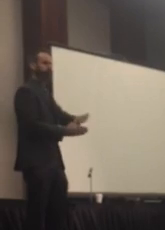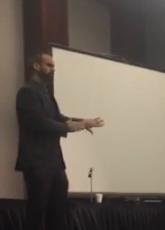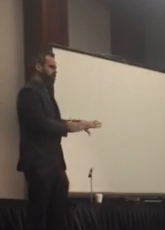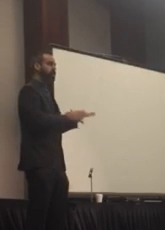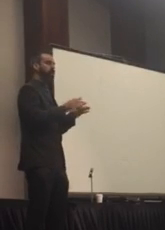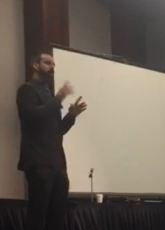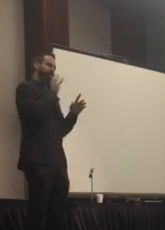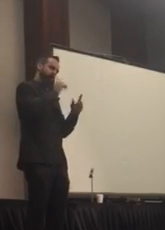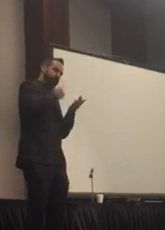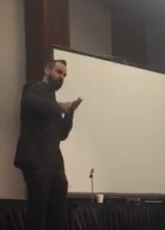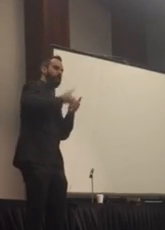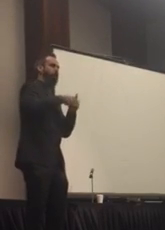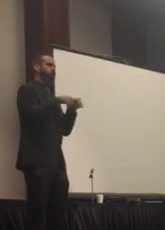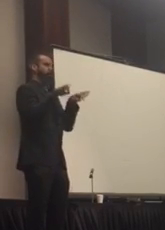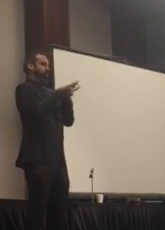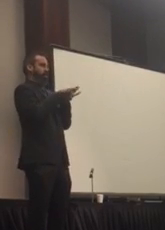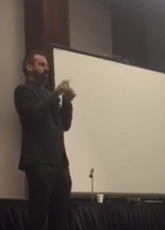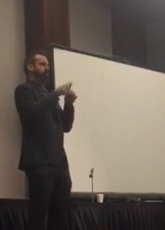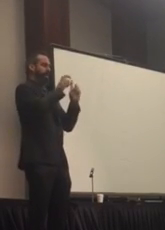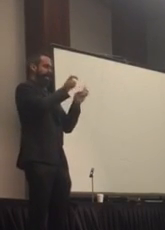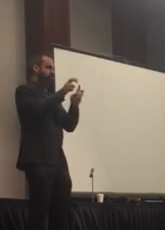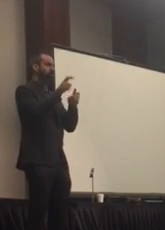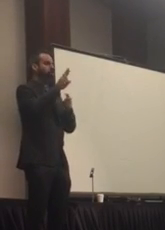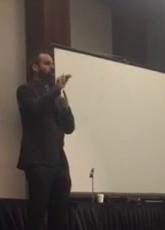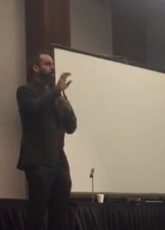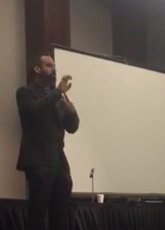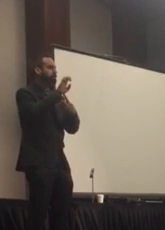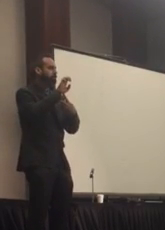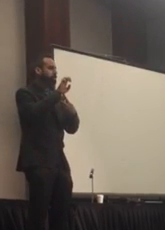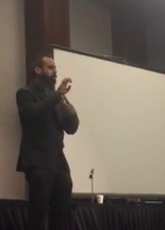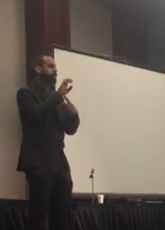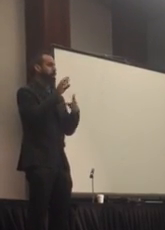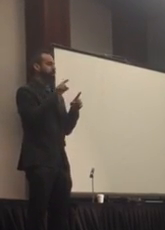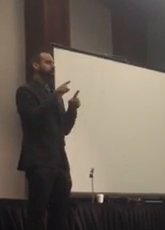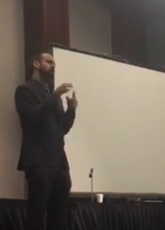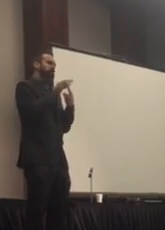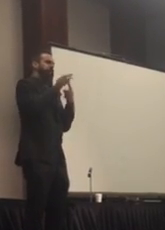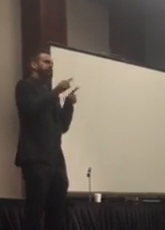about the importance of it in regard to issues of race, principally as a parent.